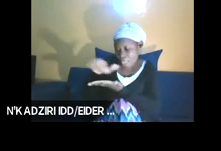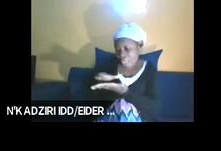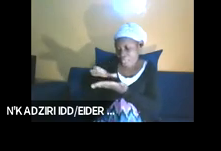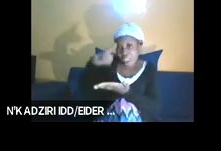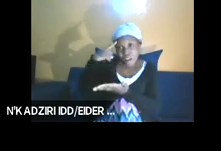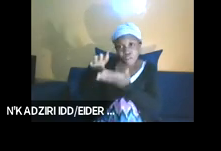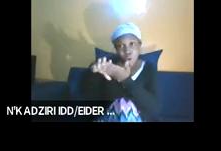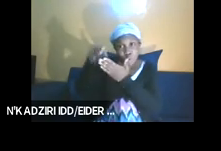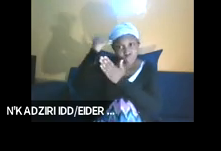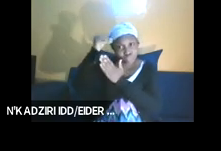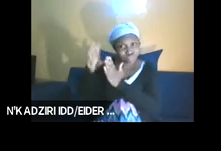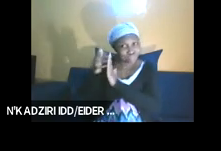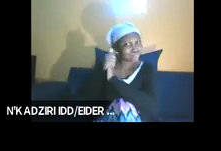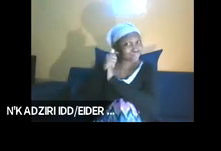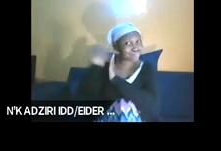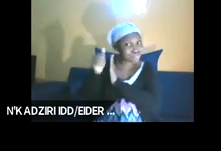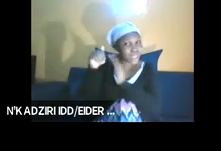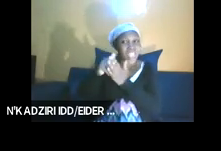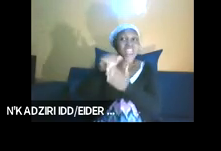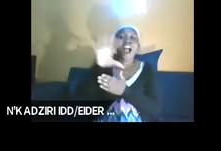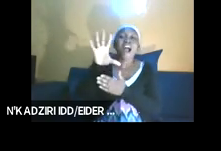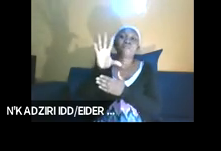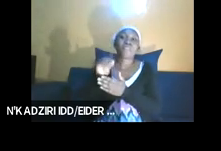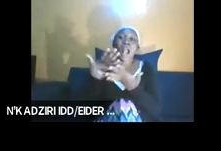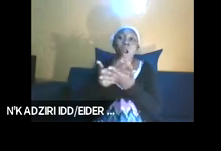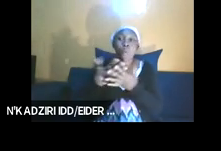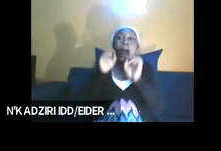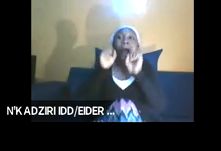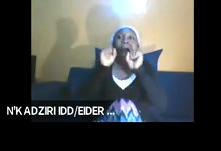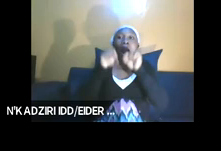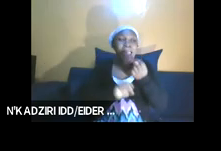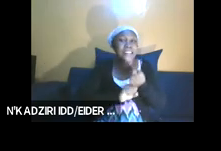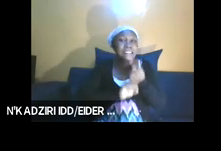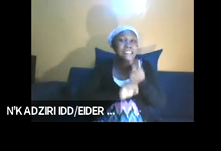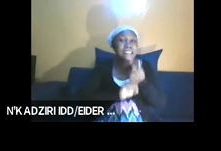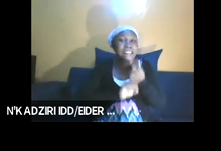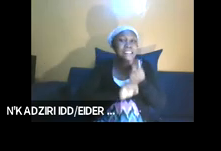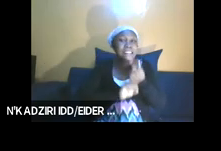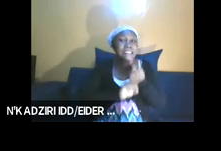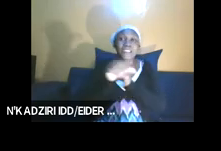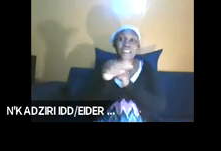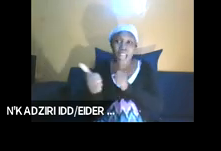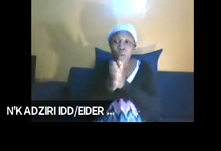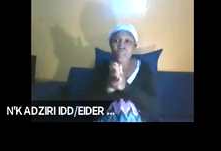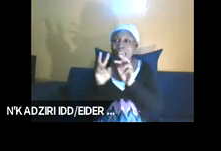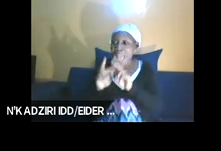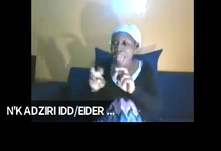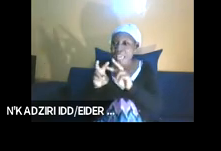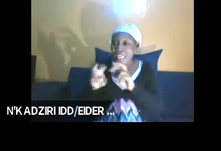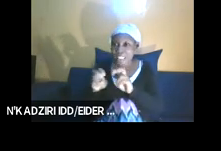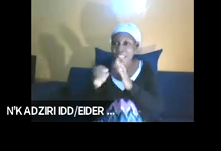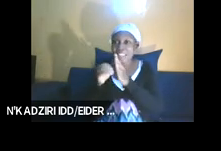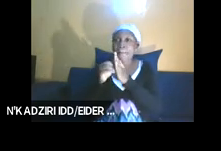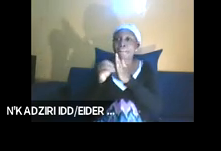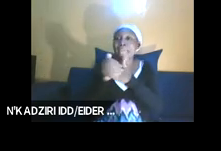in Africa, where they can support each other with research mentorship. We leverage a lot on peer learning and